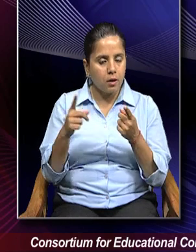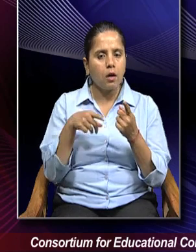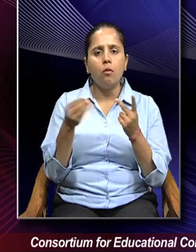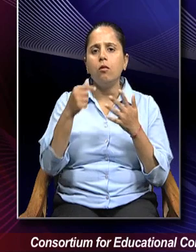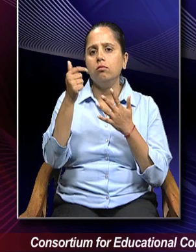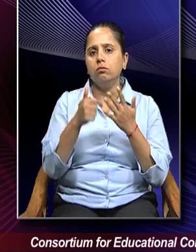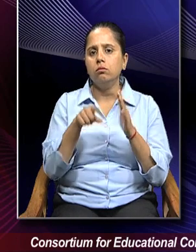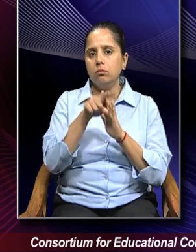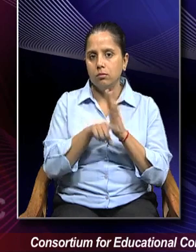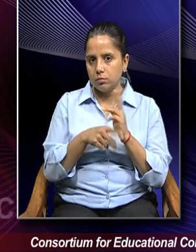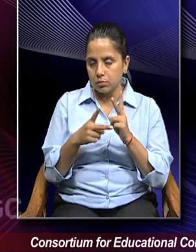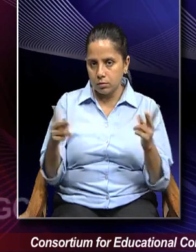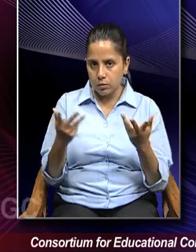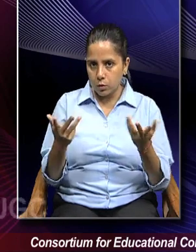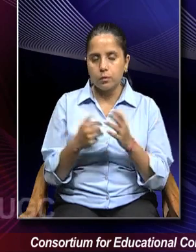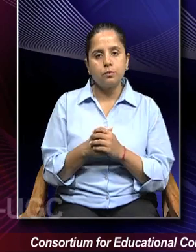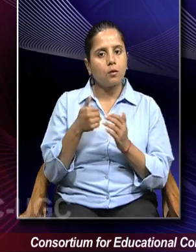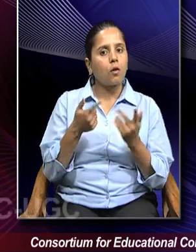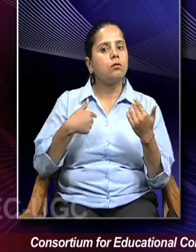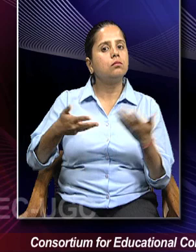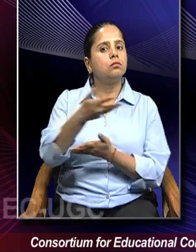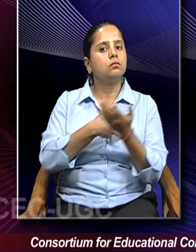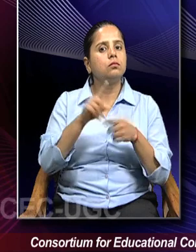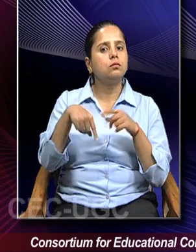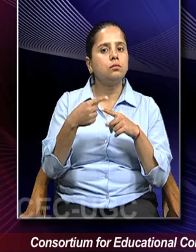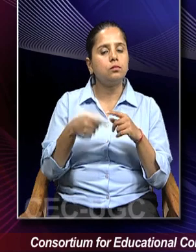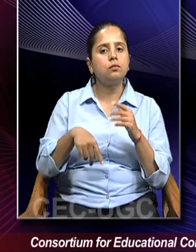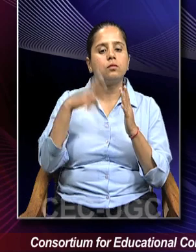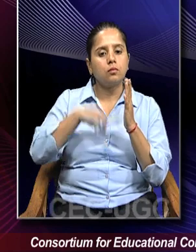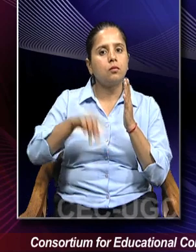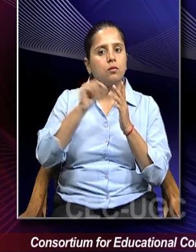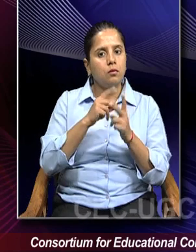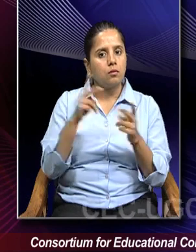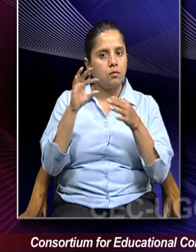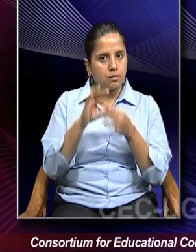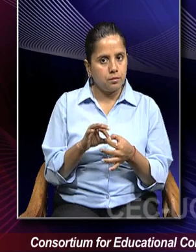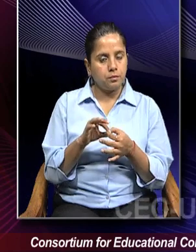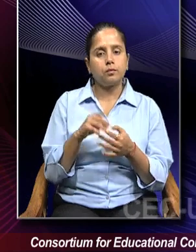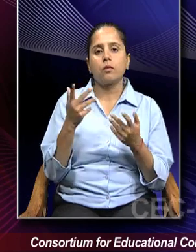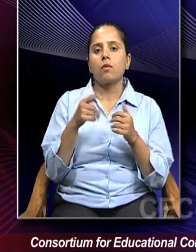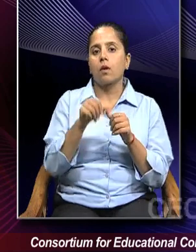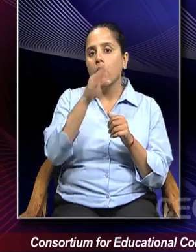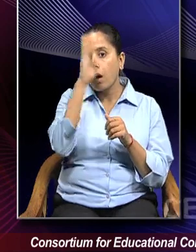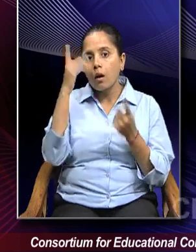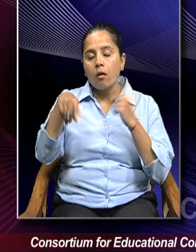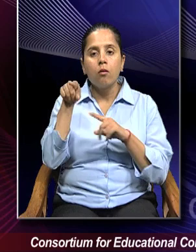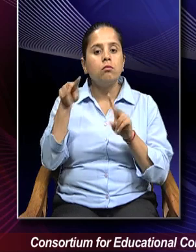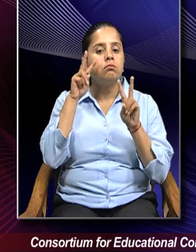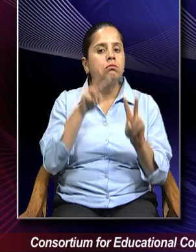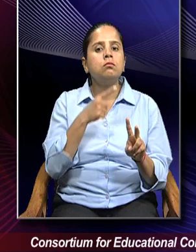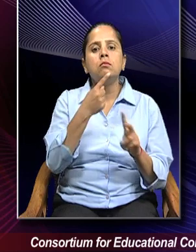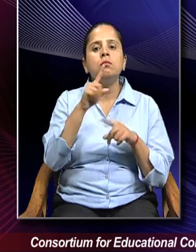of ethics, and now we are going to discuss about the literature on ethics, that what academicians have to say